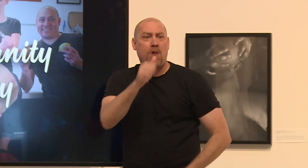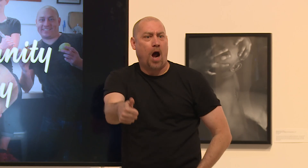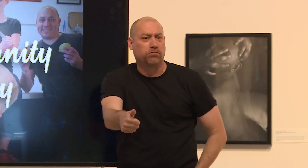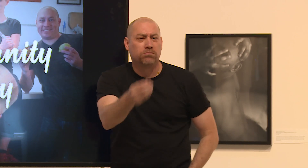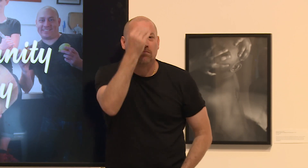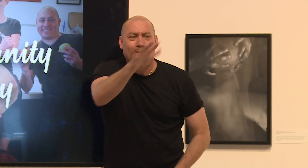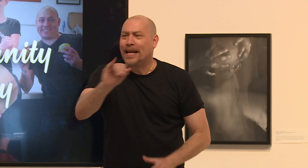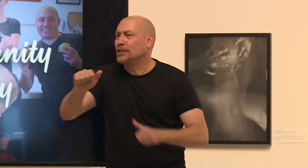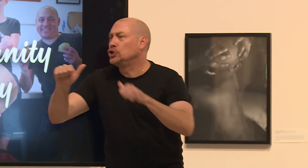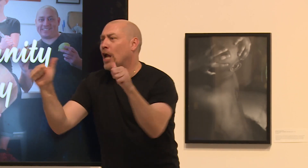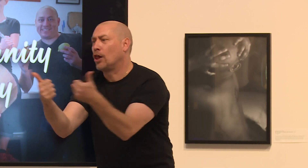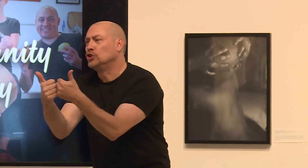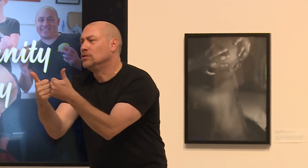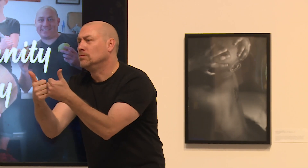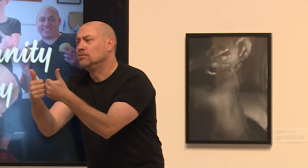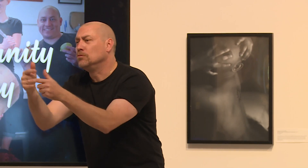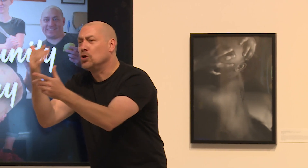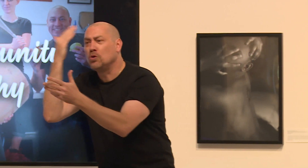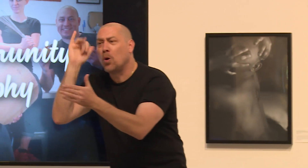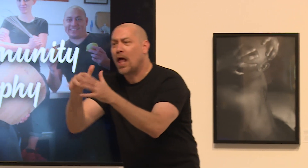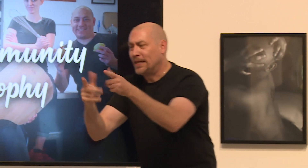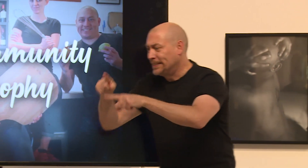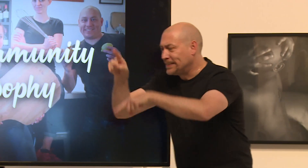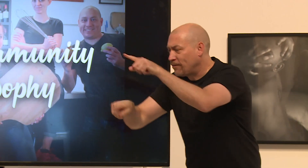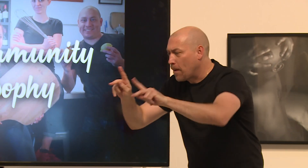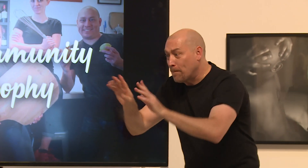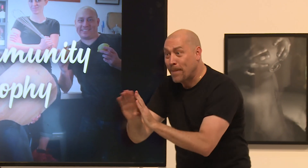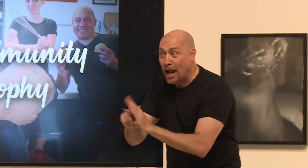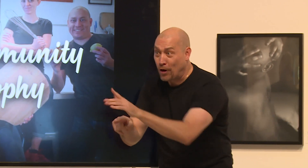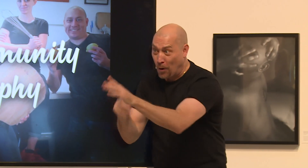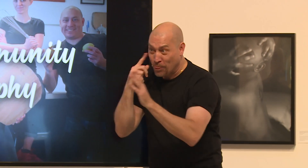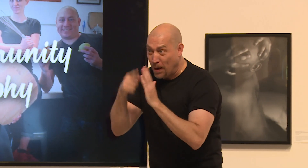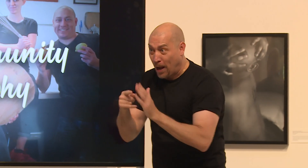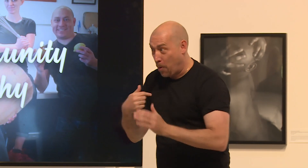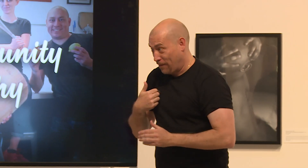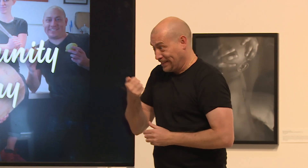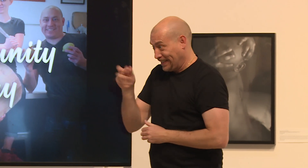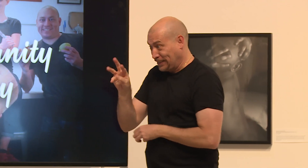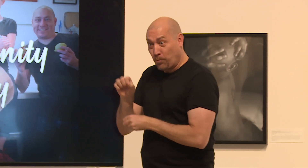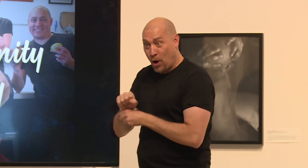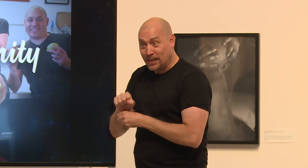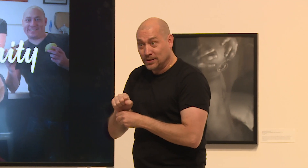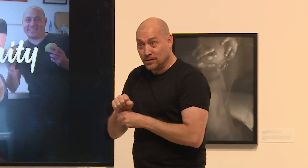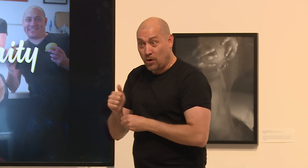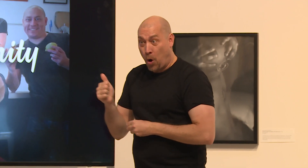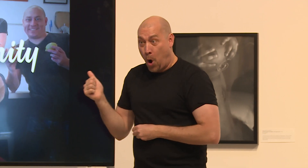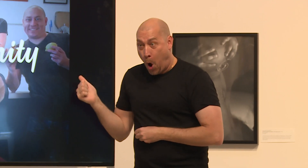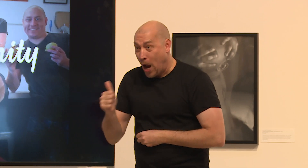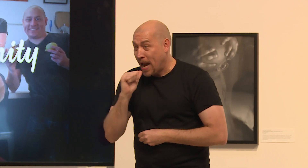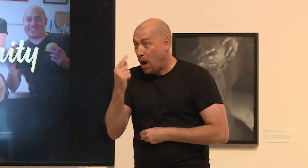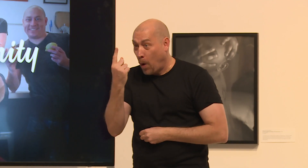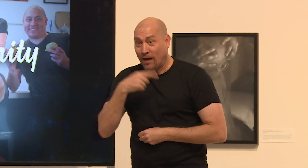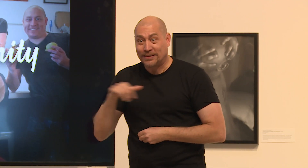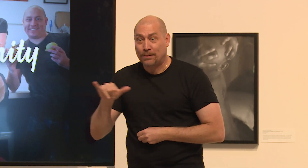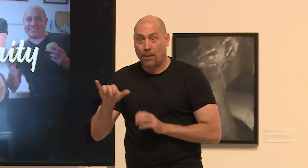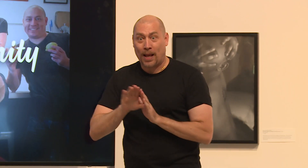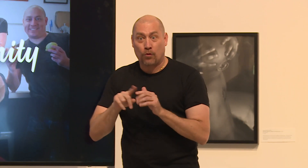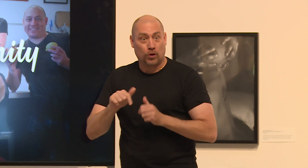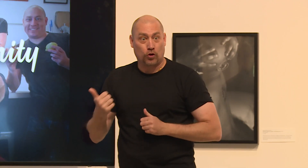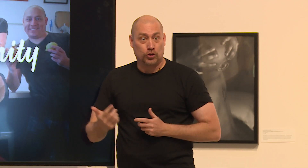mentality. No, I challenge you, do this together. Now, think about this. We all have